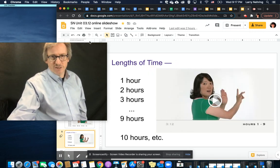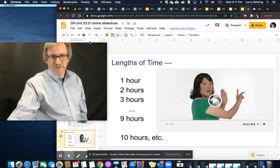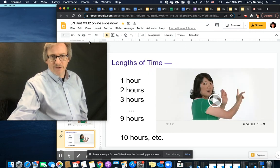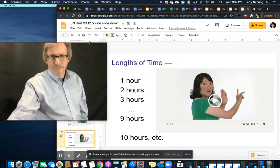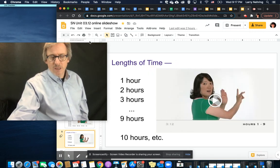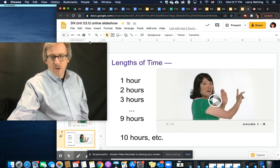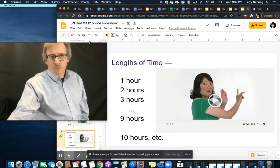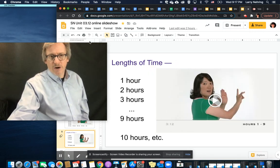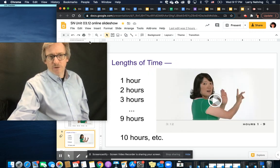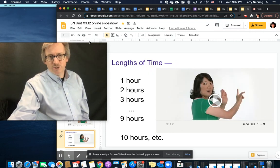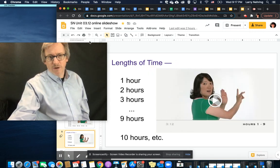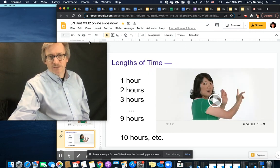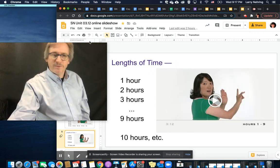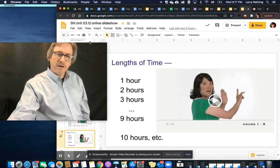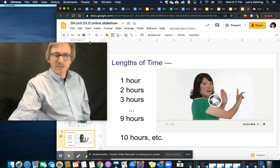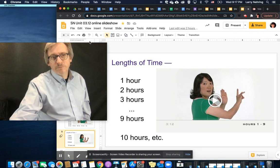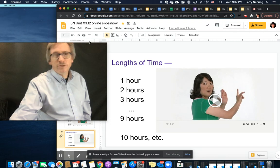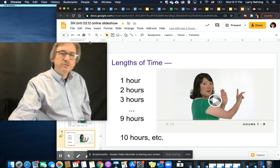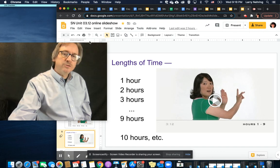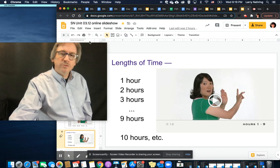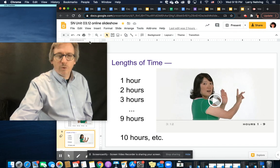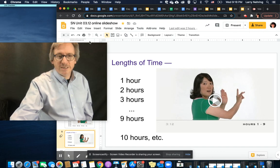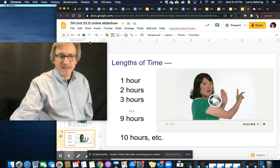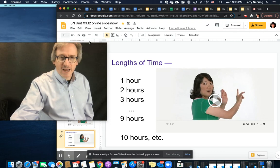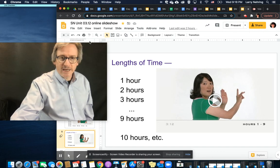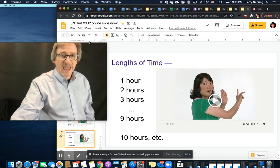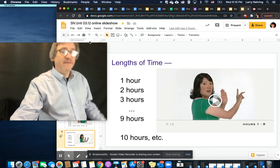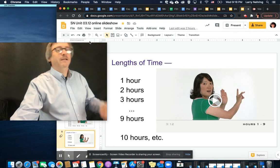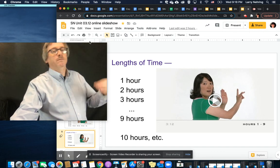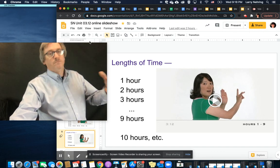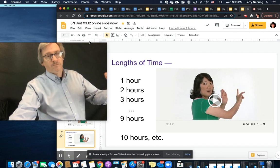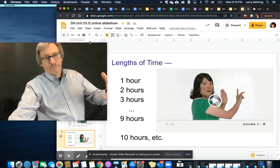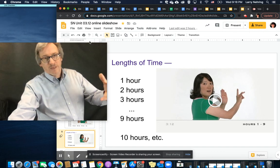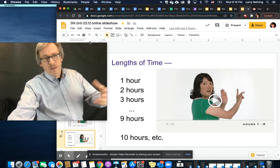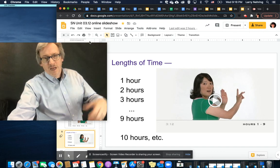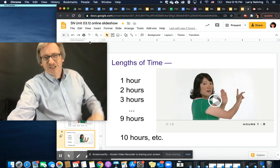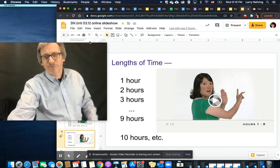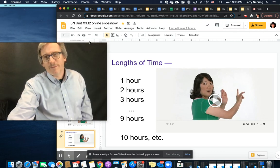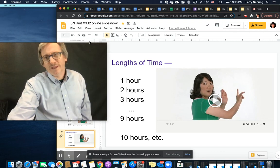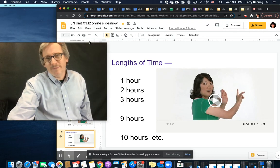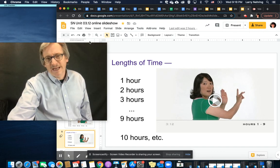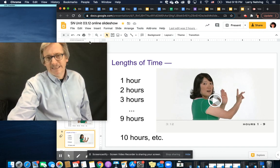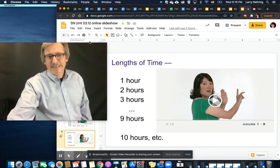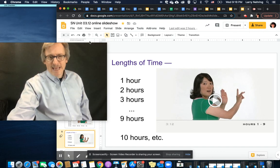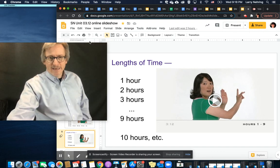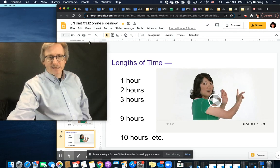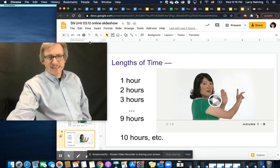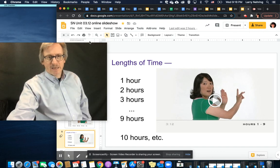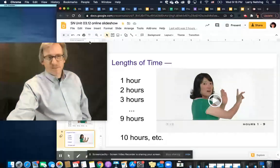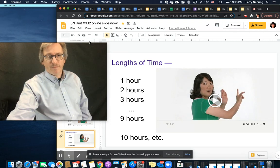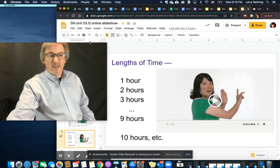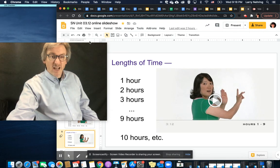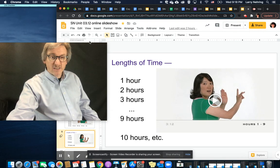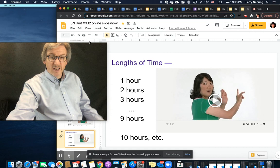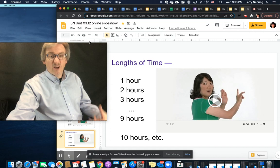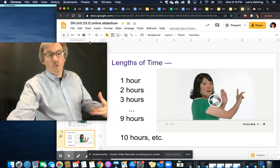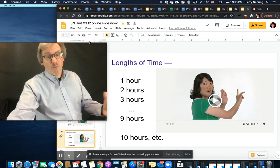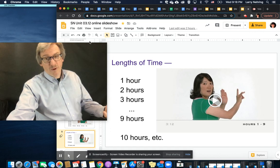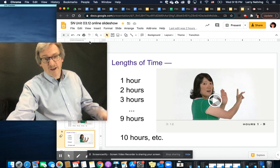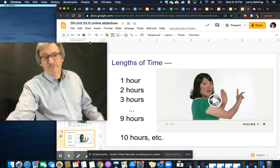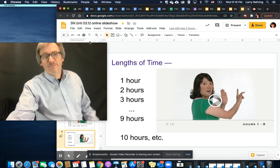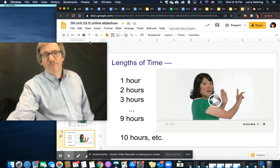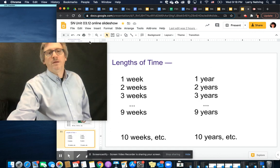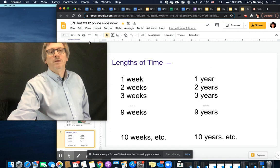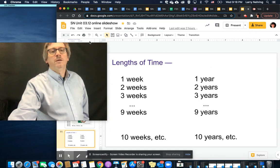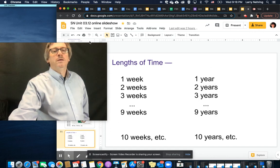just watch the video. 1 hour, 2 hours, 3 hours, 1 to 9. And then I should probably eliminate the 10 because that comes up on the next video.